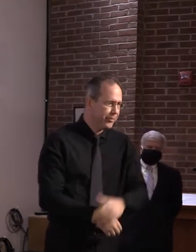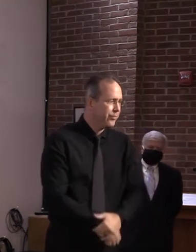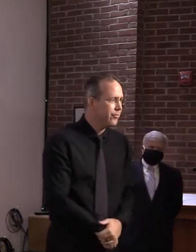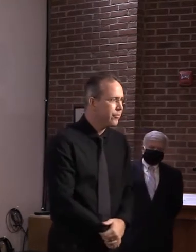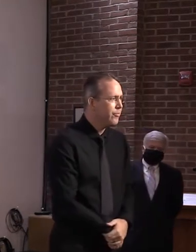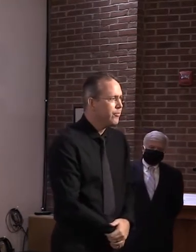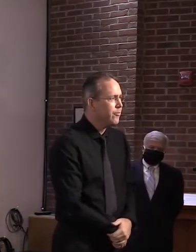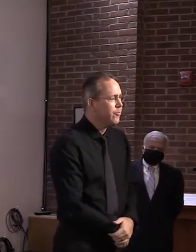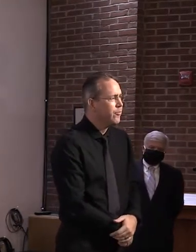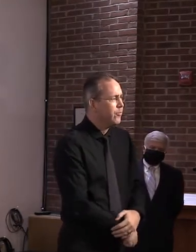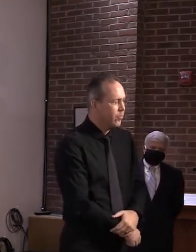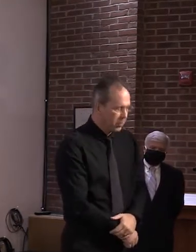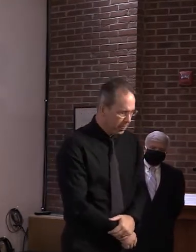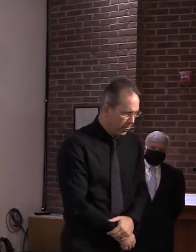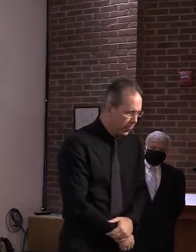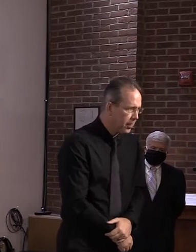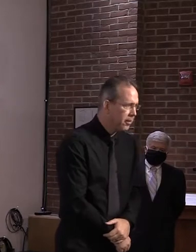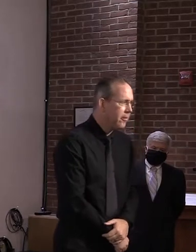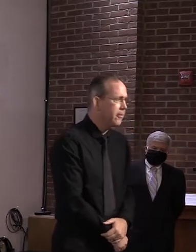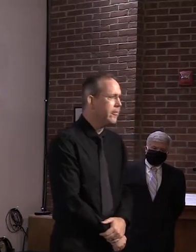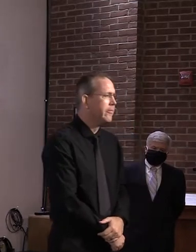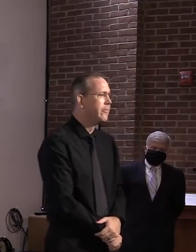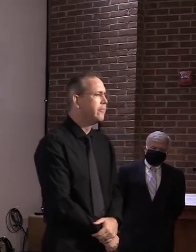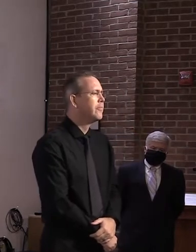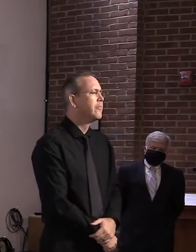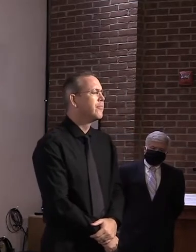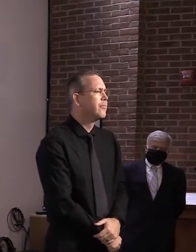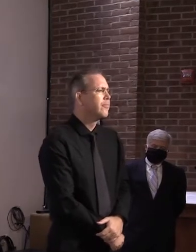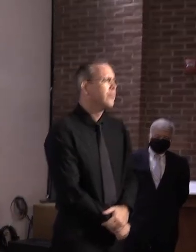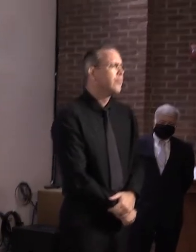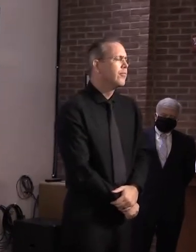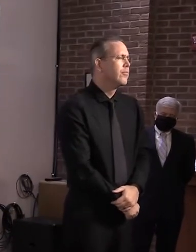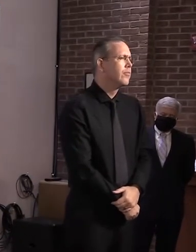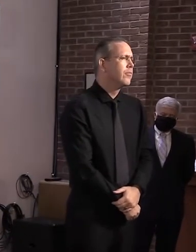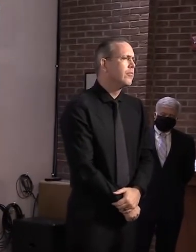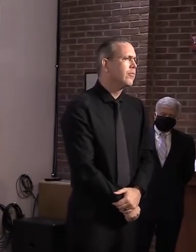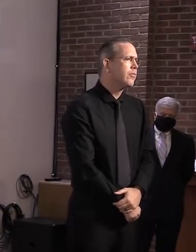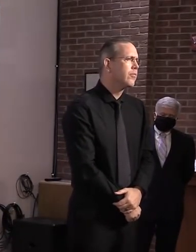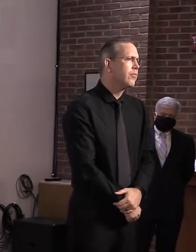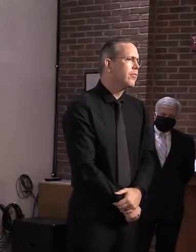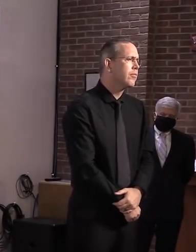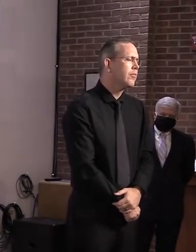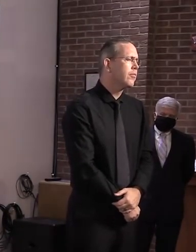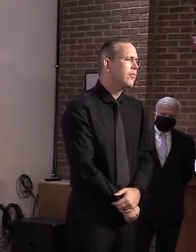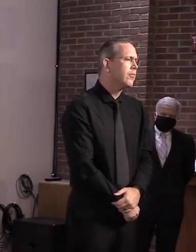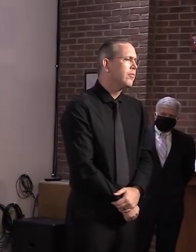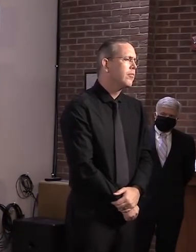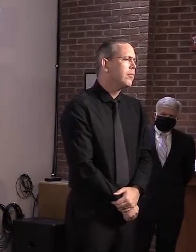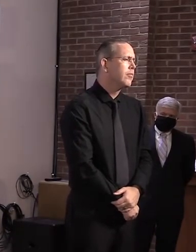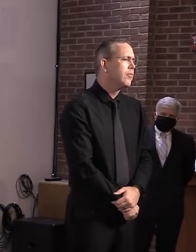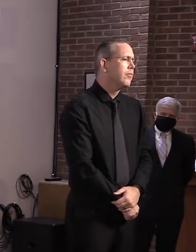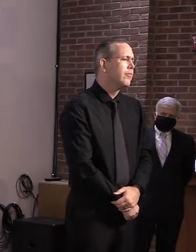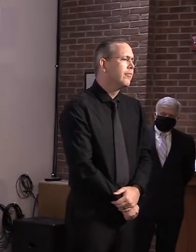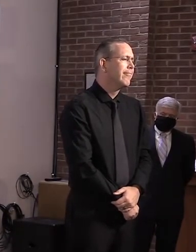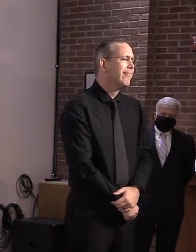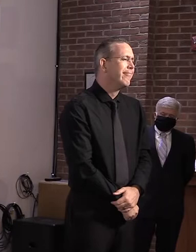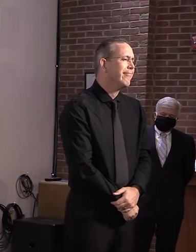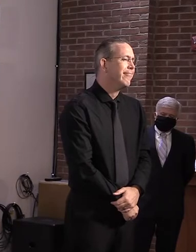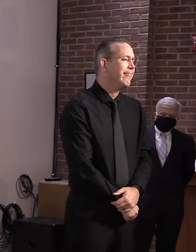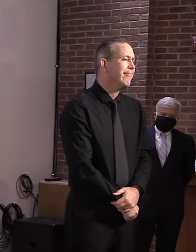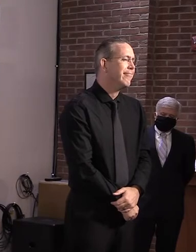you. Hadley, the Valley Reporter. Hello, Governor. Can you hear me? We can.